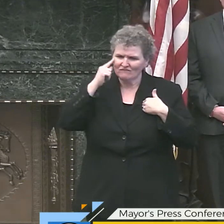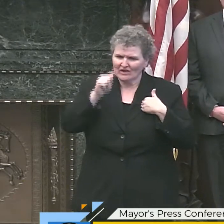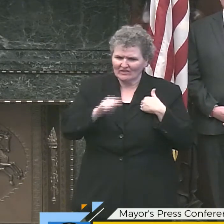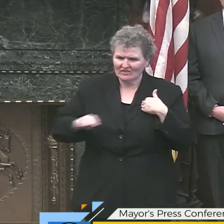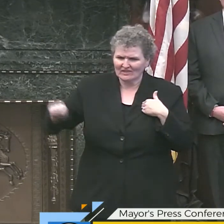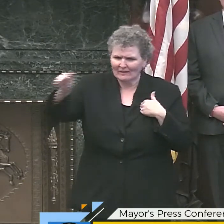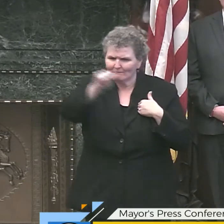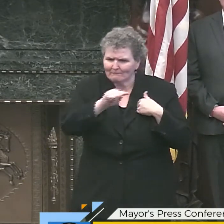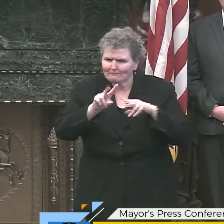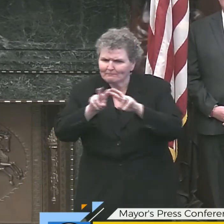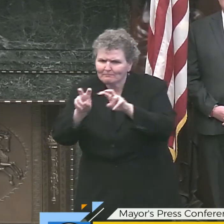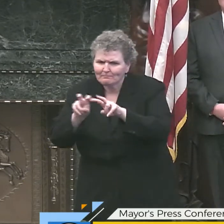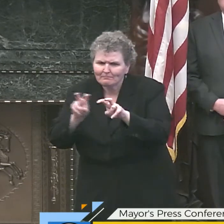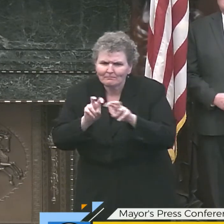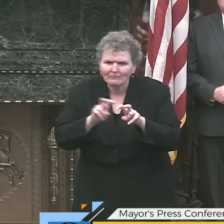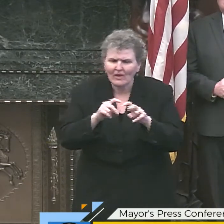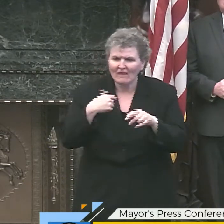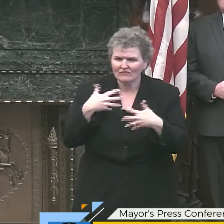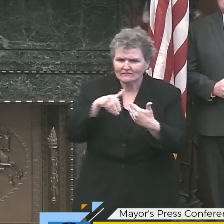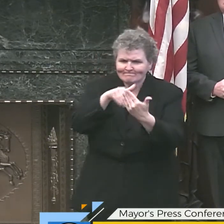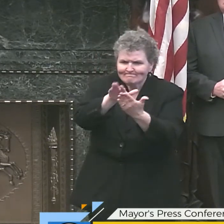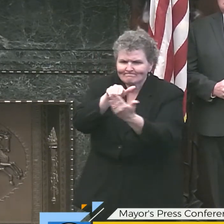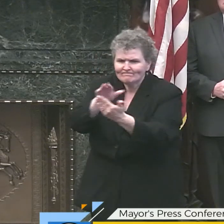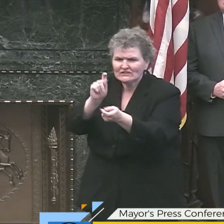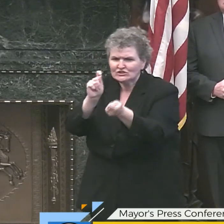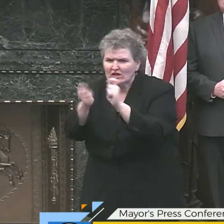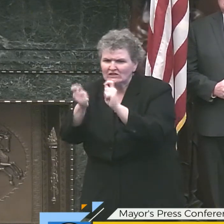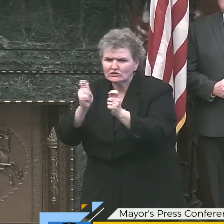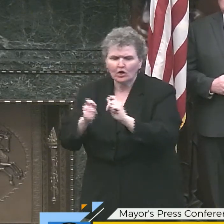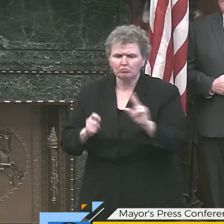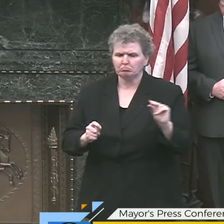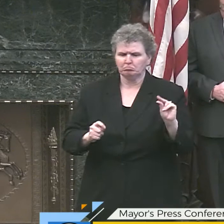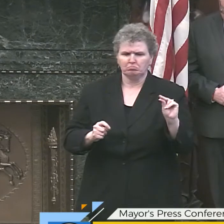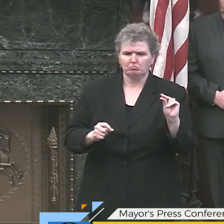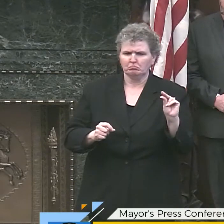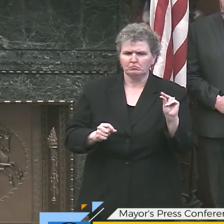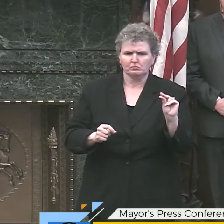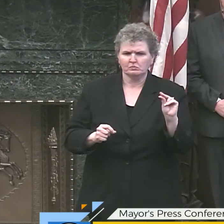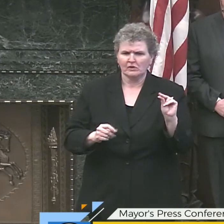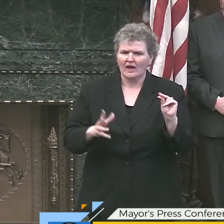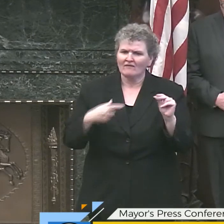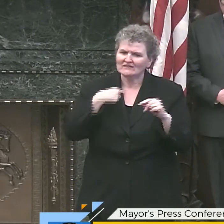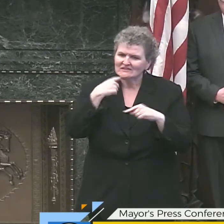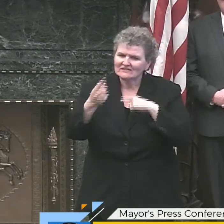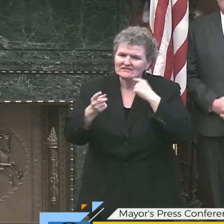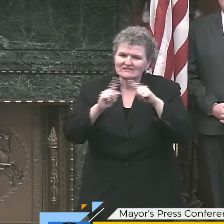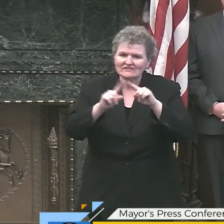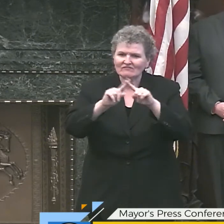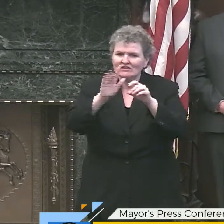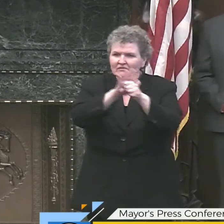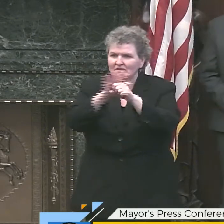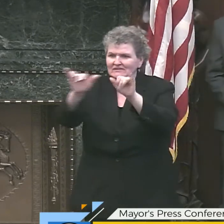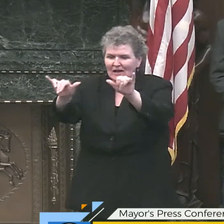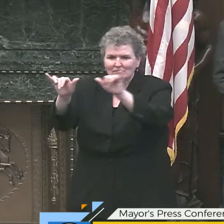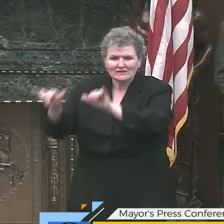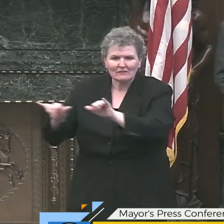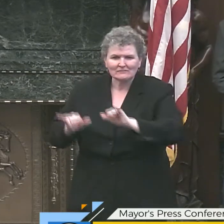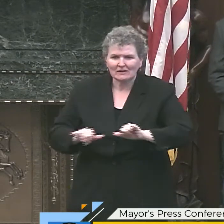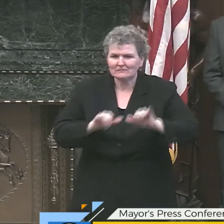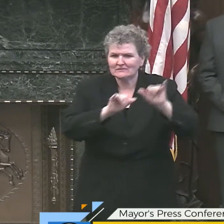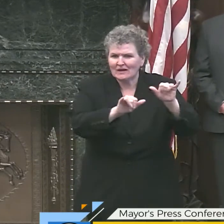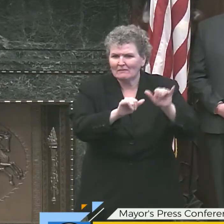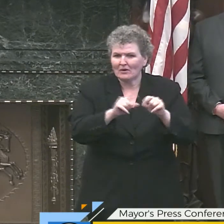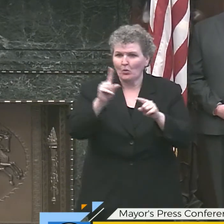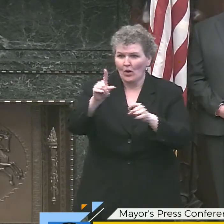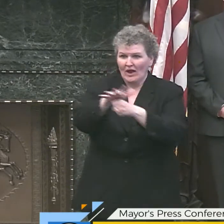not changing what we're doing in general at this point. The main message is it's in every neighborhood. If it was only in one neighborhood, then that might change our strategy, but it's